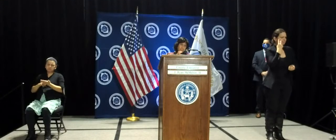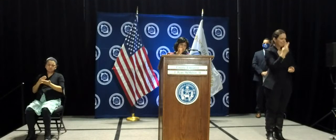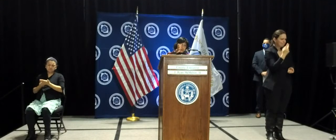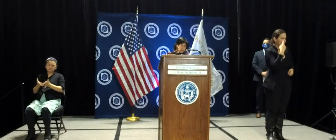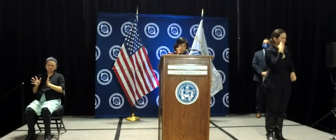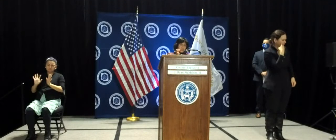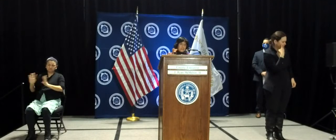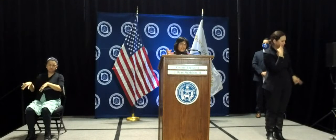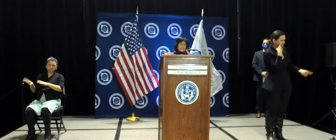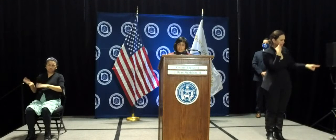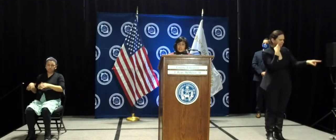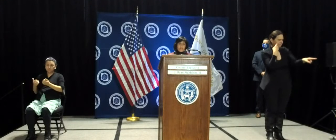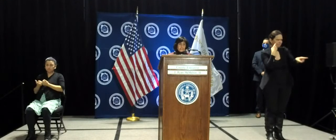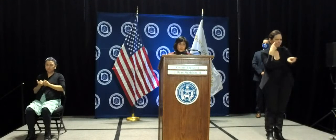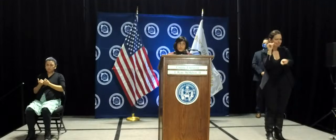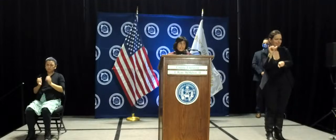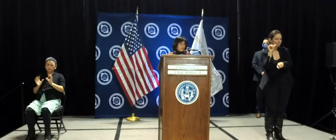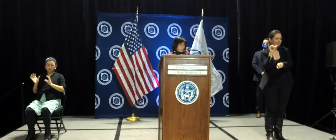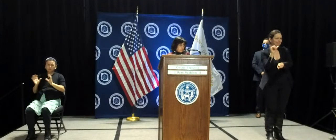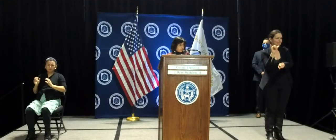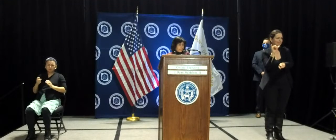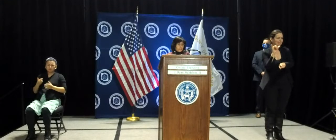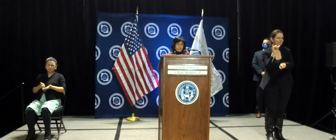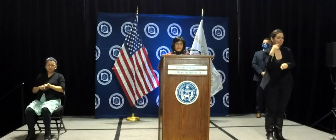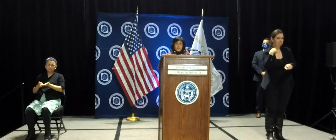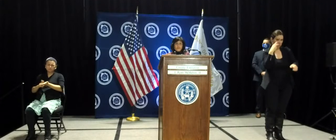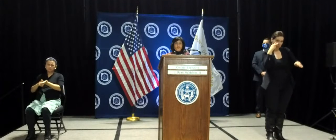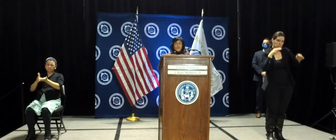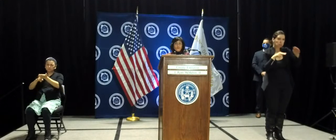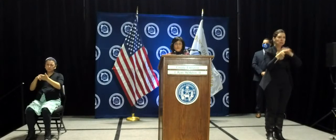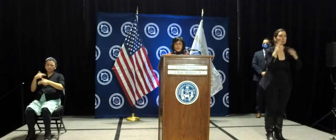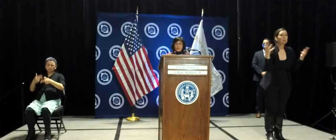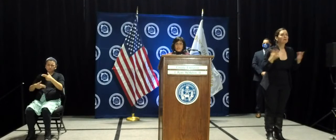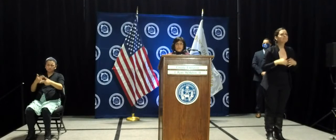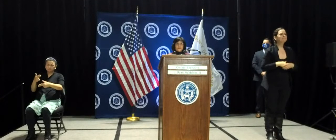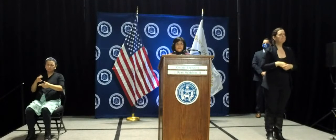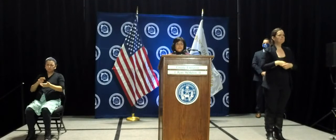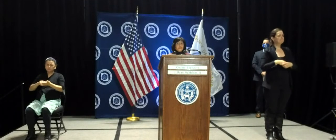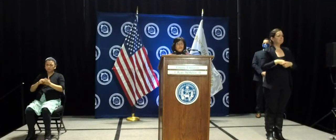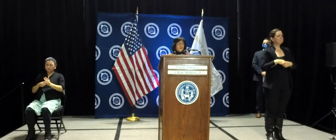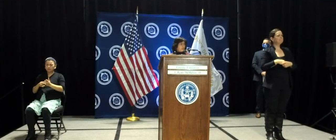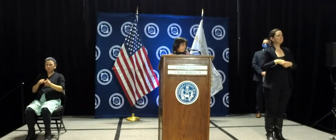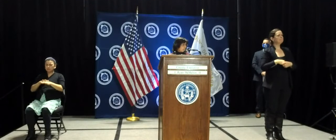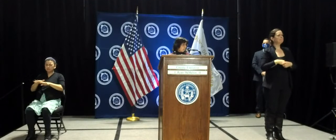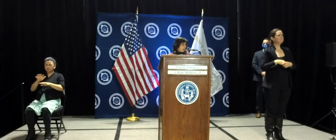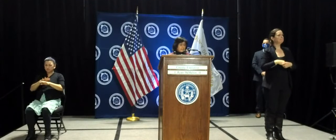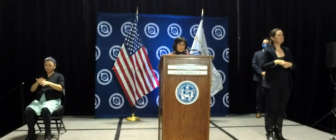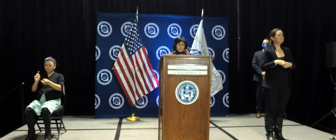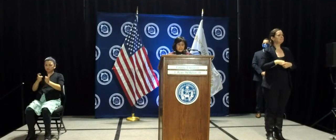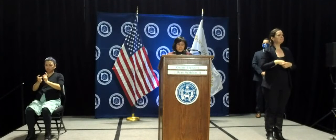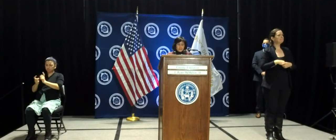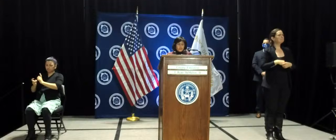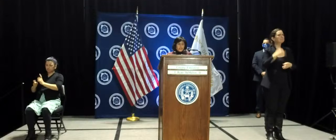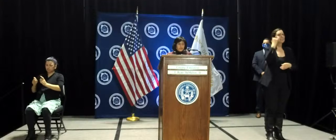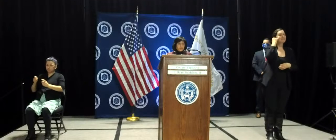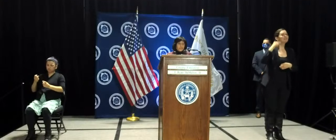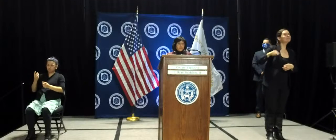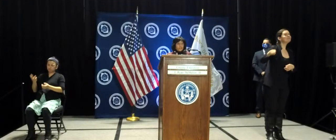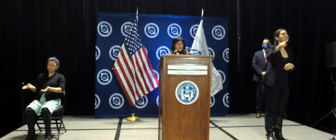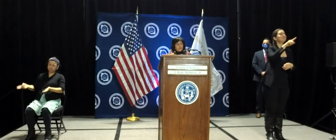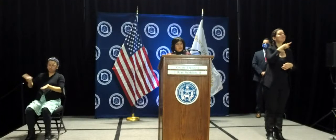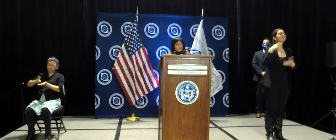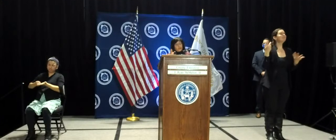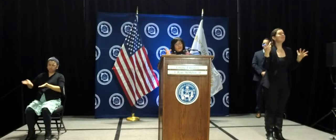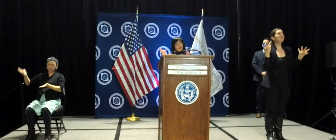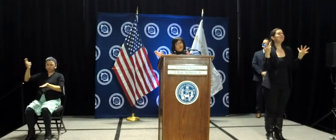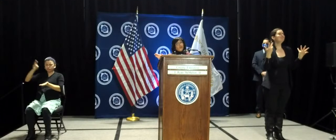is straightforward. In an ideal world, that will be great, that everybody follows all the public health guidance. But when you